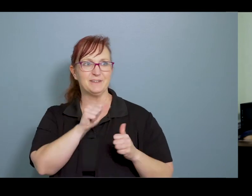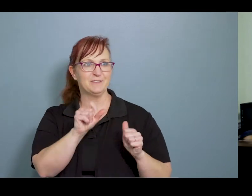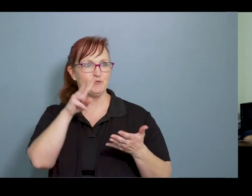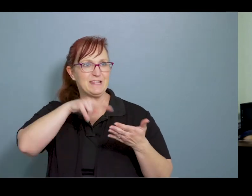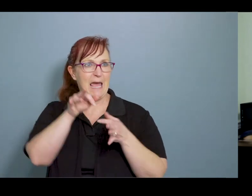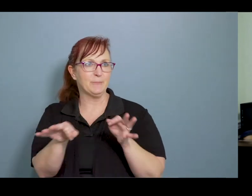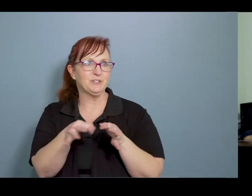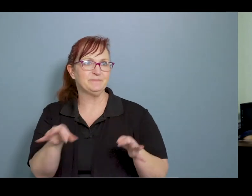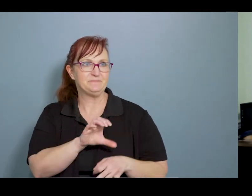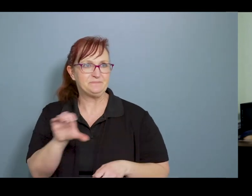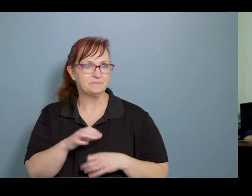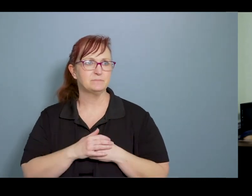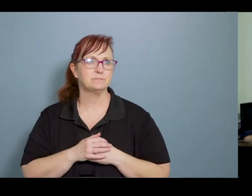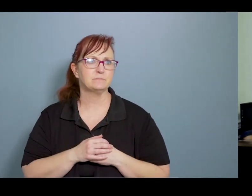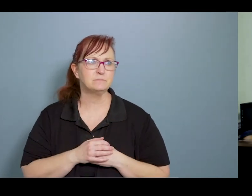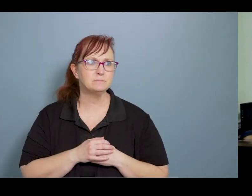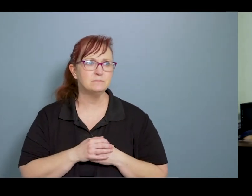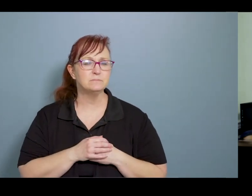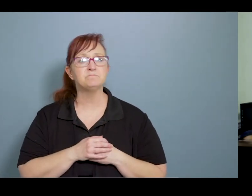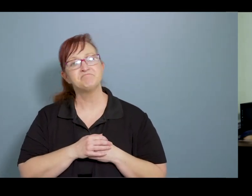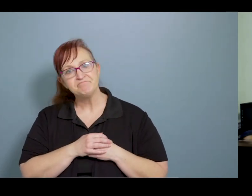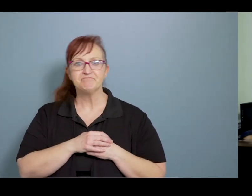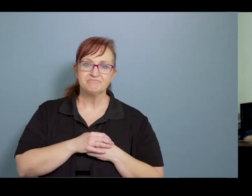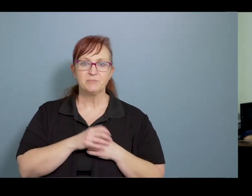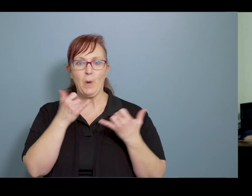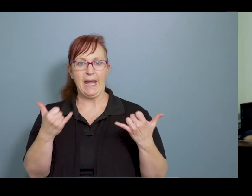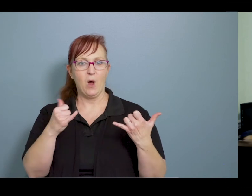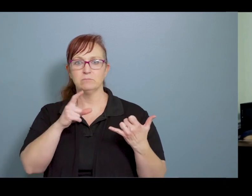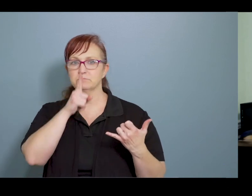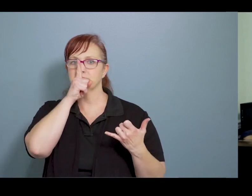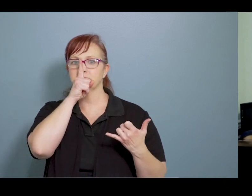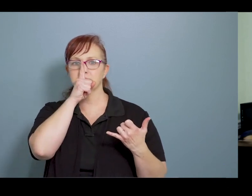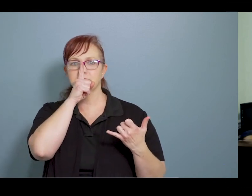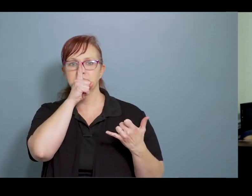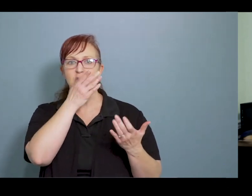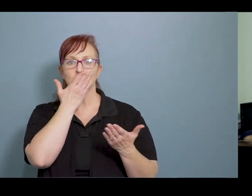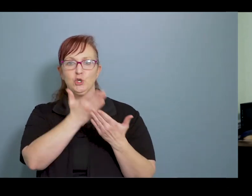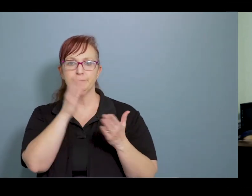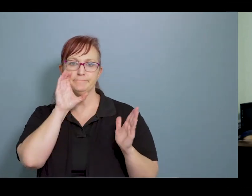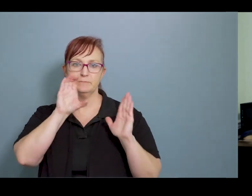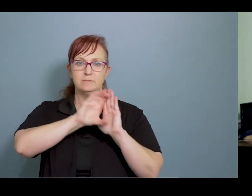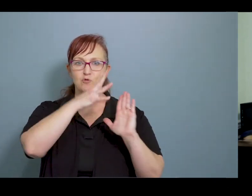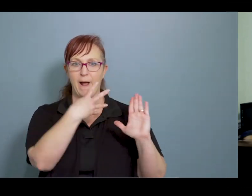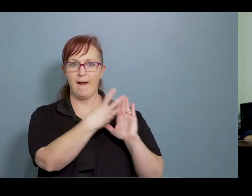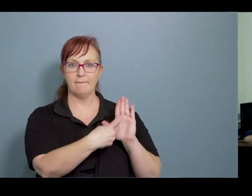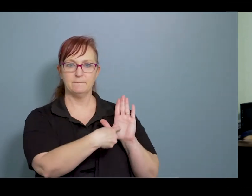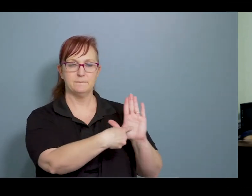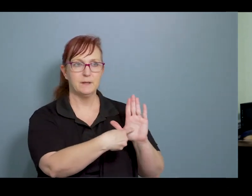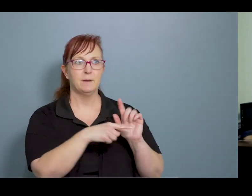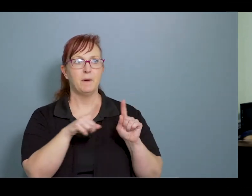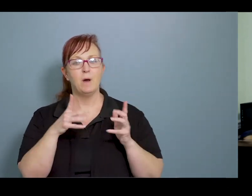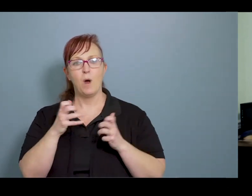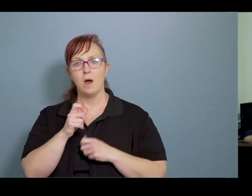only that way we can really have a good grasp of, you know, where our gaps may be, so that we can take that